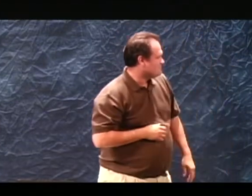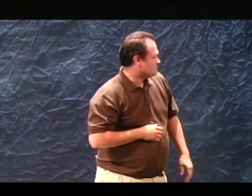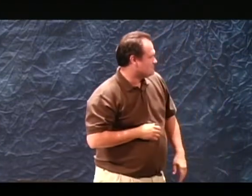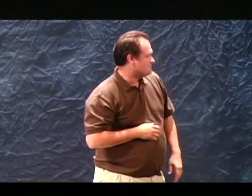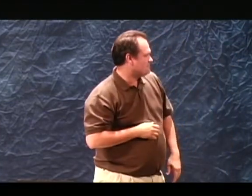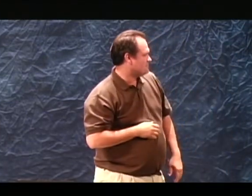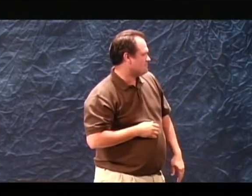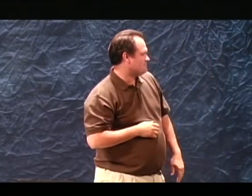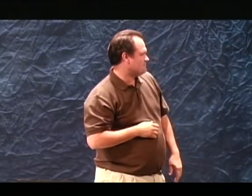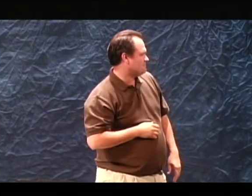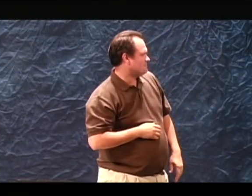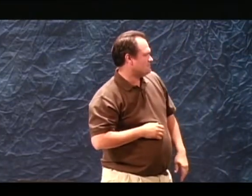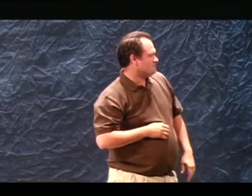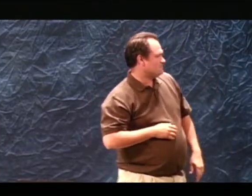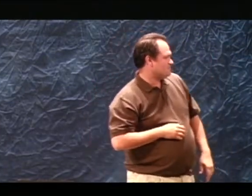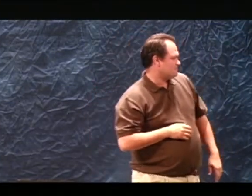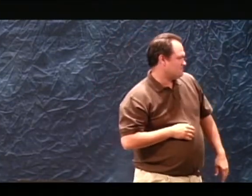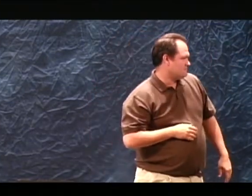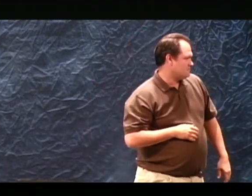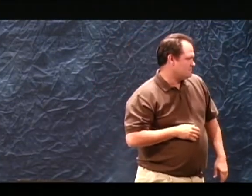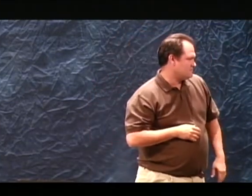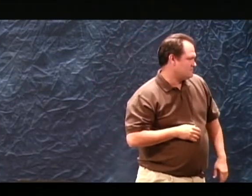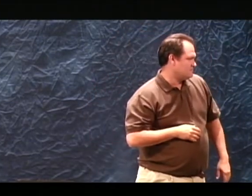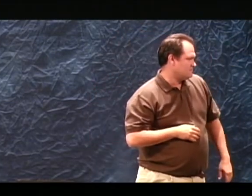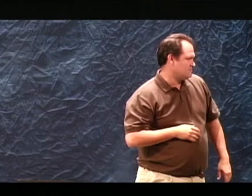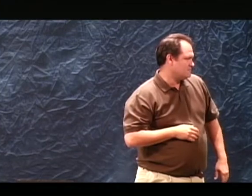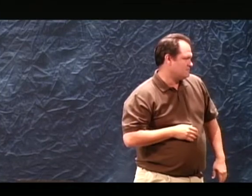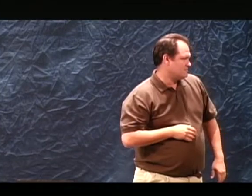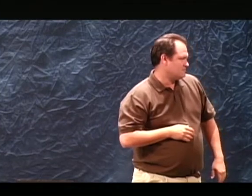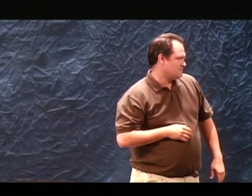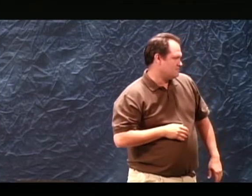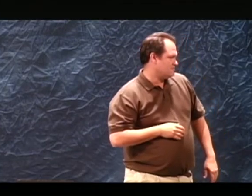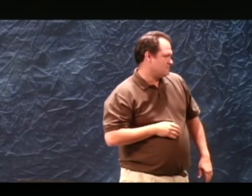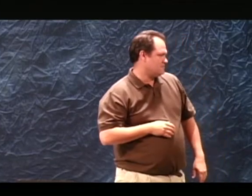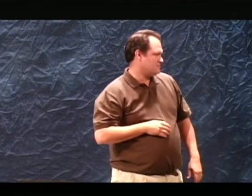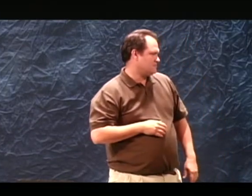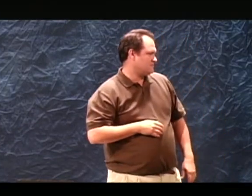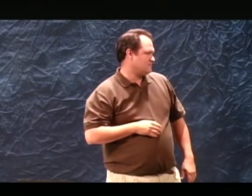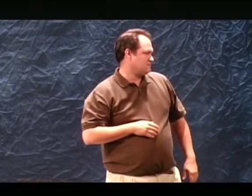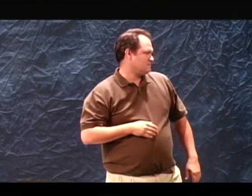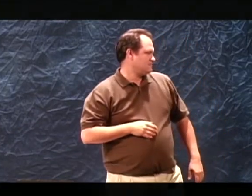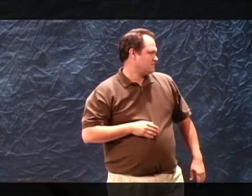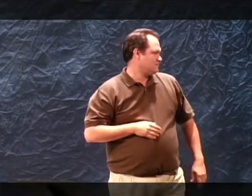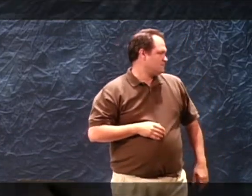and all of those all of the parts of the body are equally important